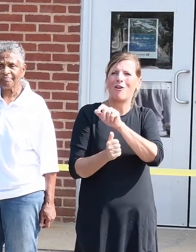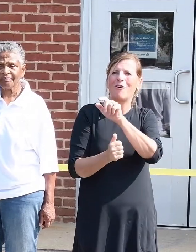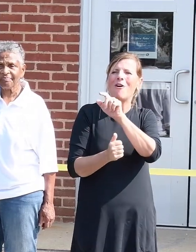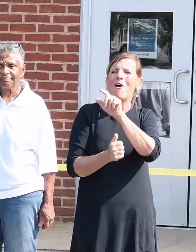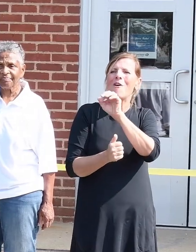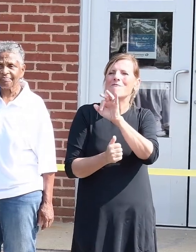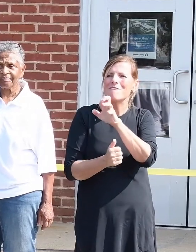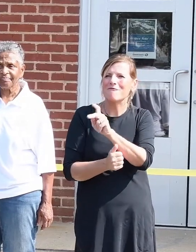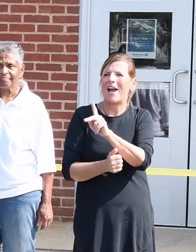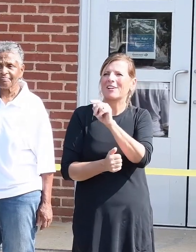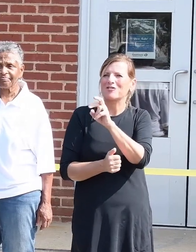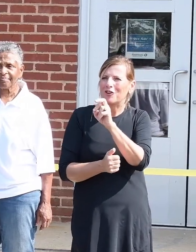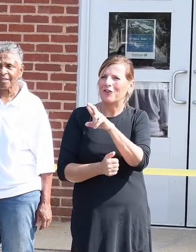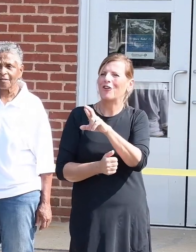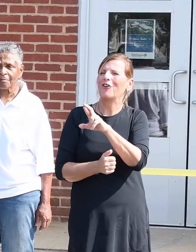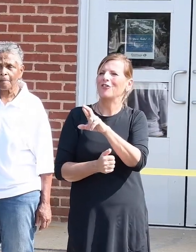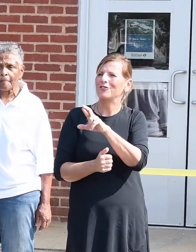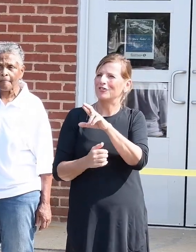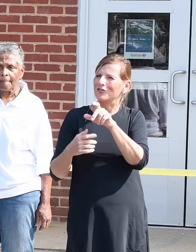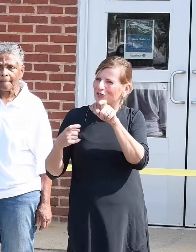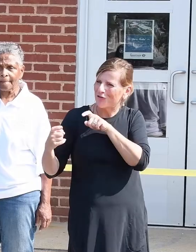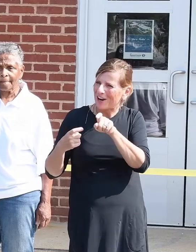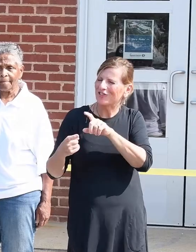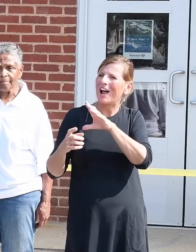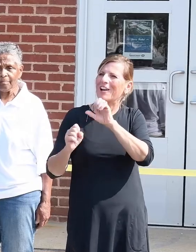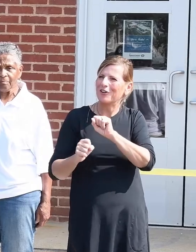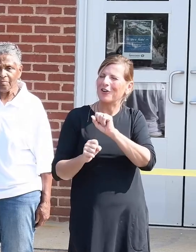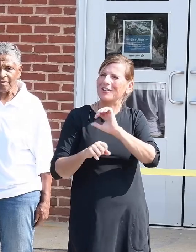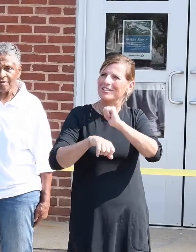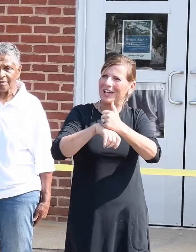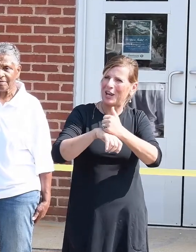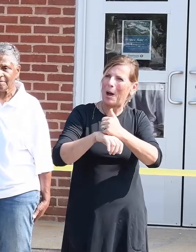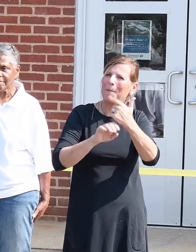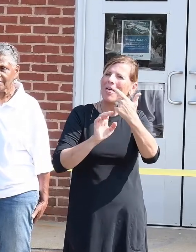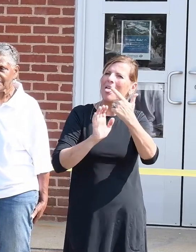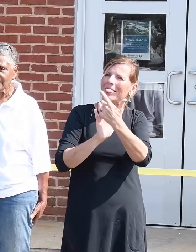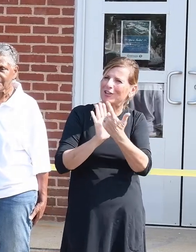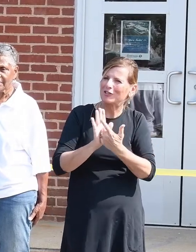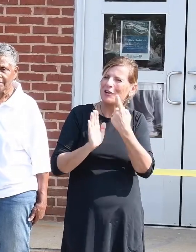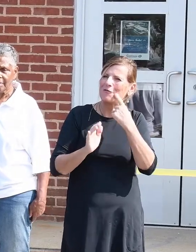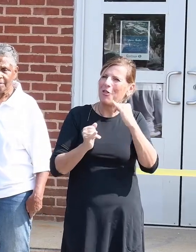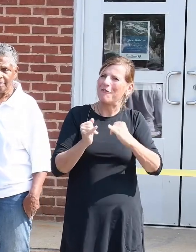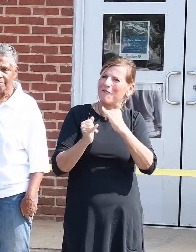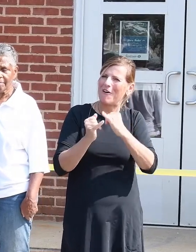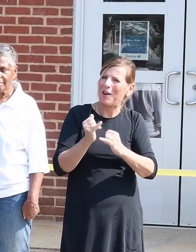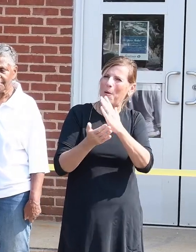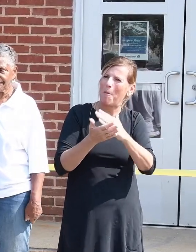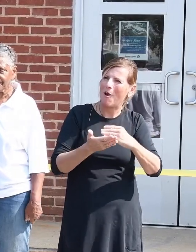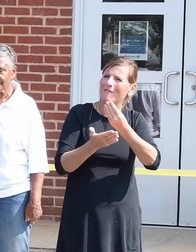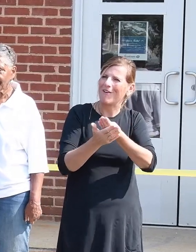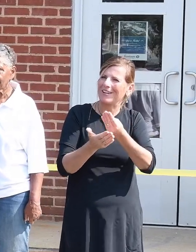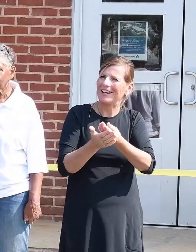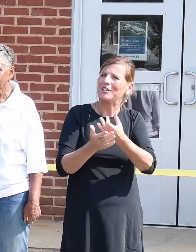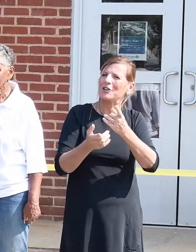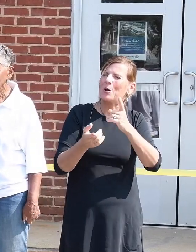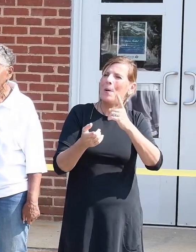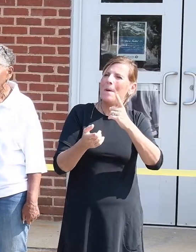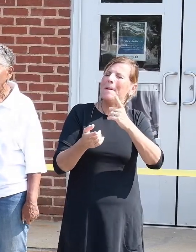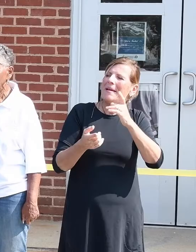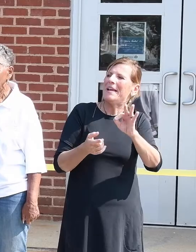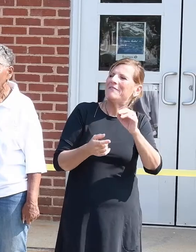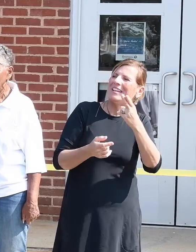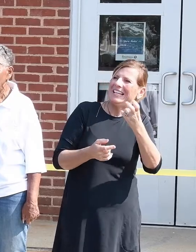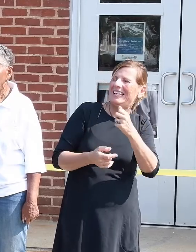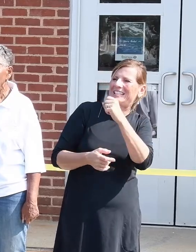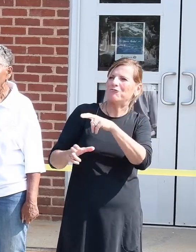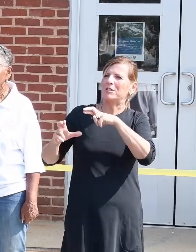able to put in legislation for, I think, the final piece of funding that he would have done if he hadn't retired. But I just want to